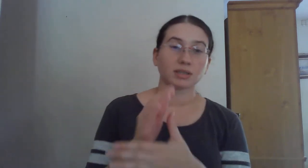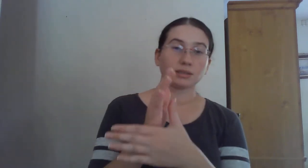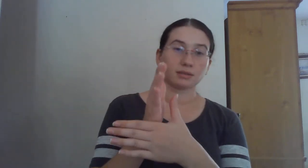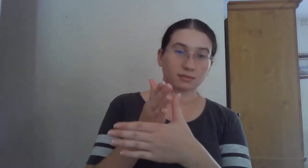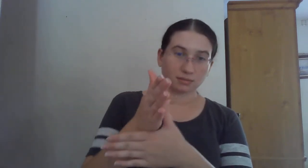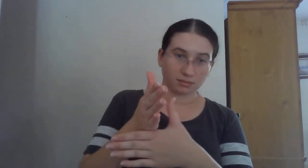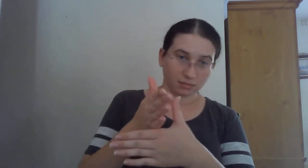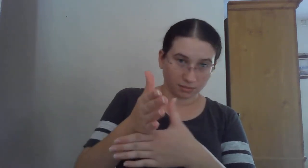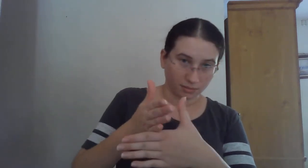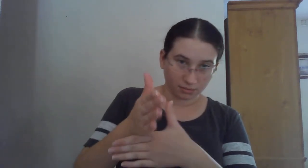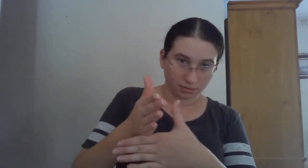Between.